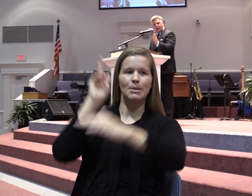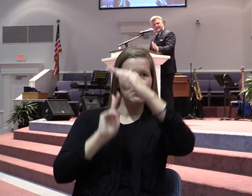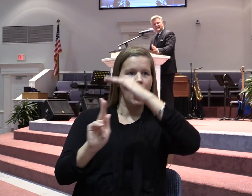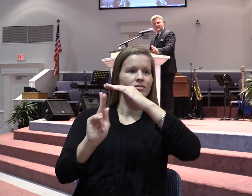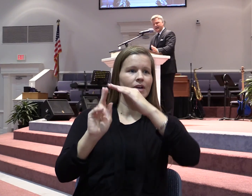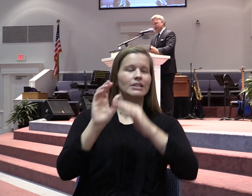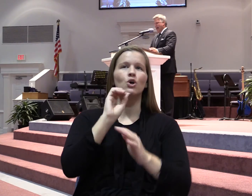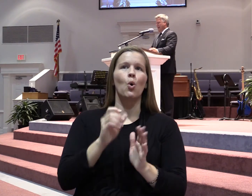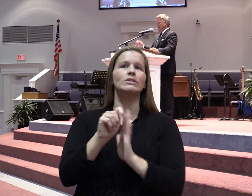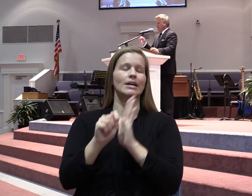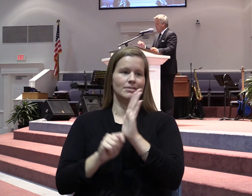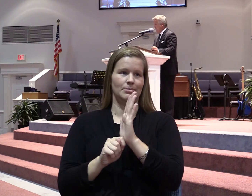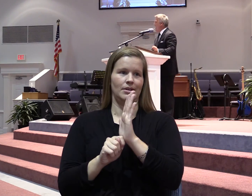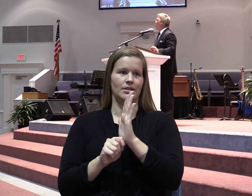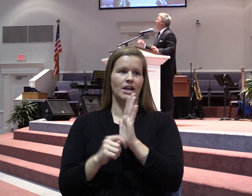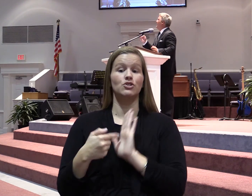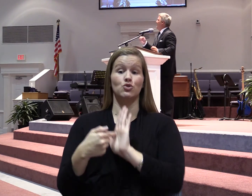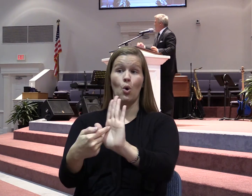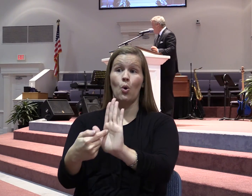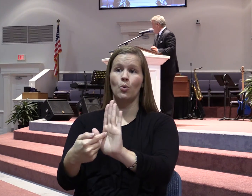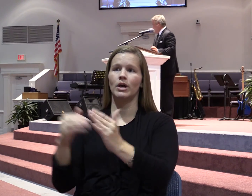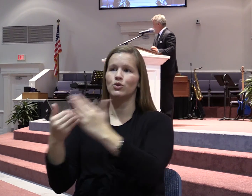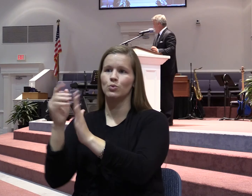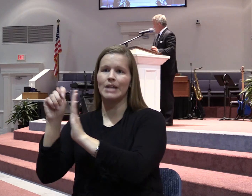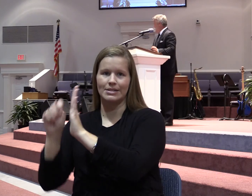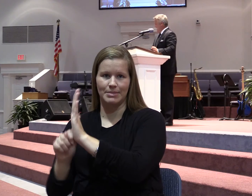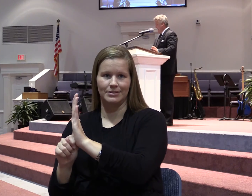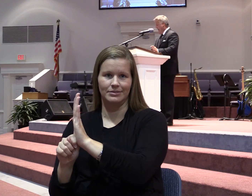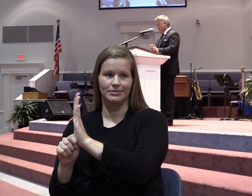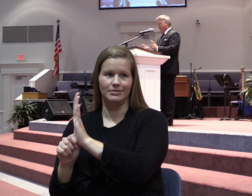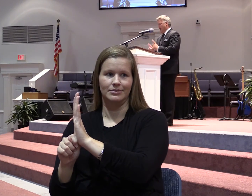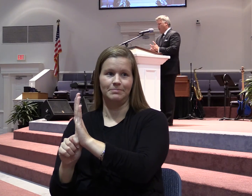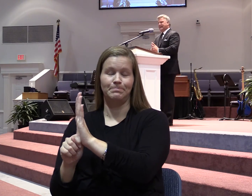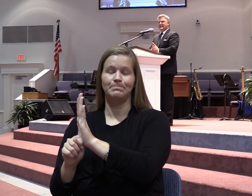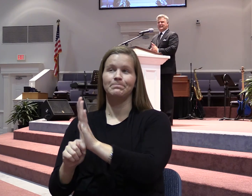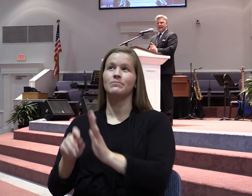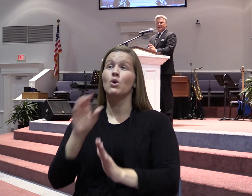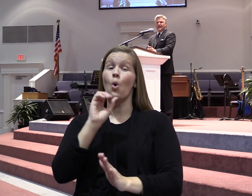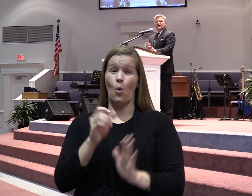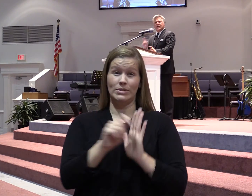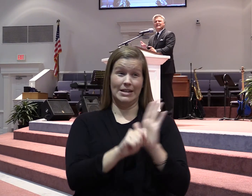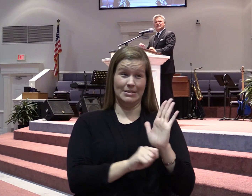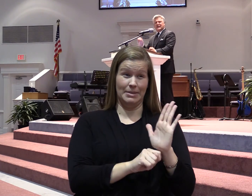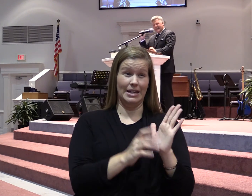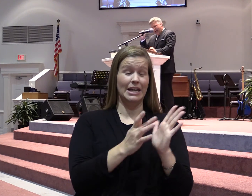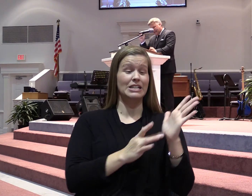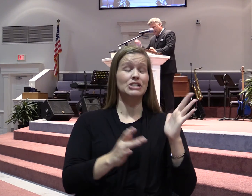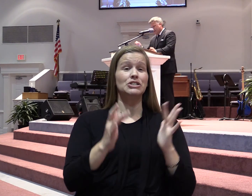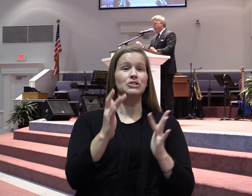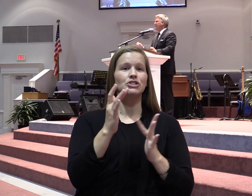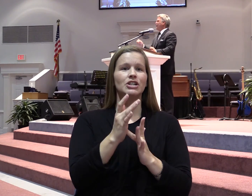in the Old Testament and it is revealed in the New Testament. In the Old Testament, Jesus is